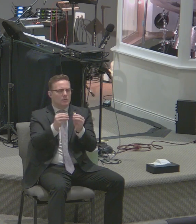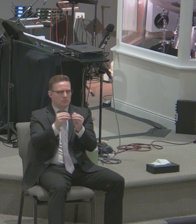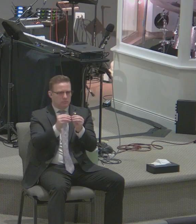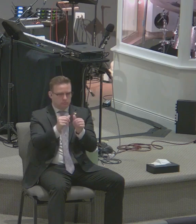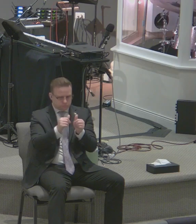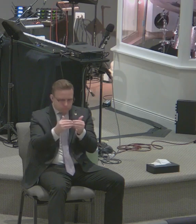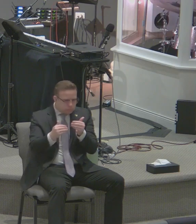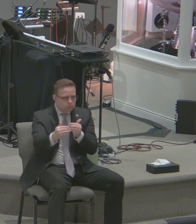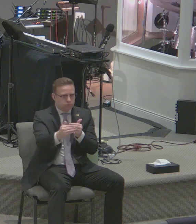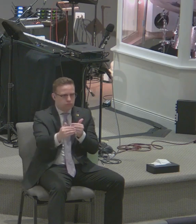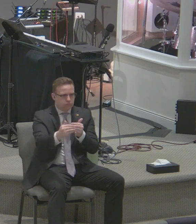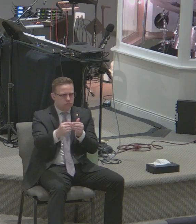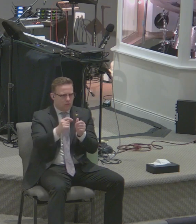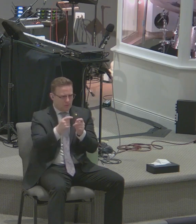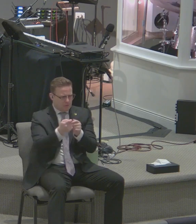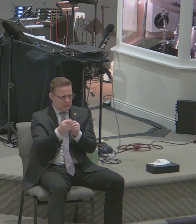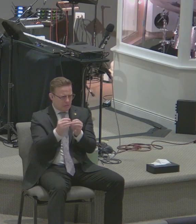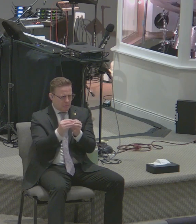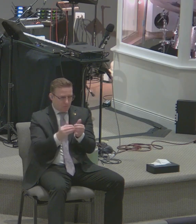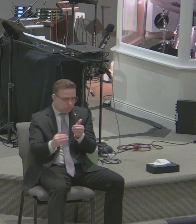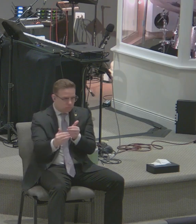like just to go a little further.